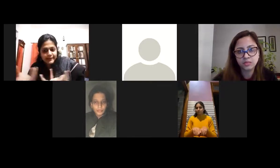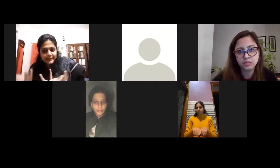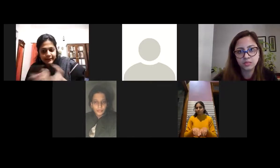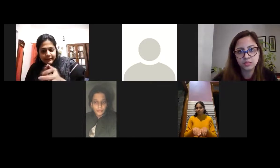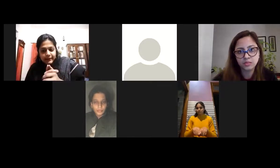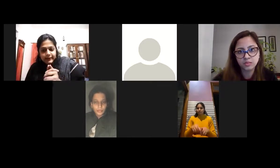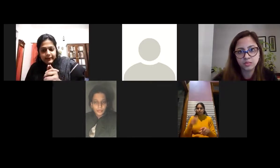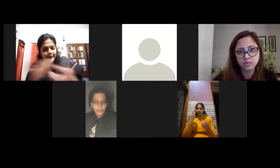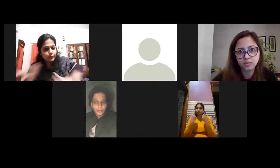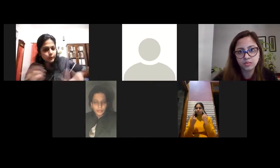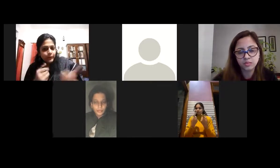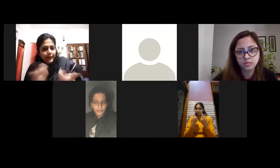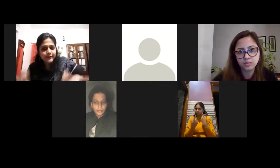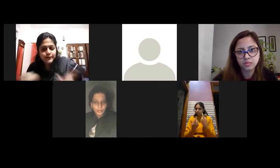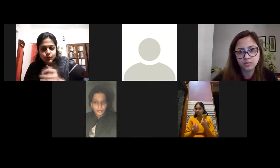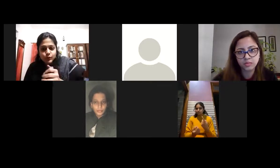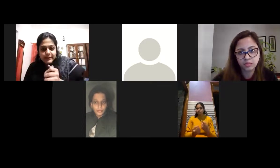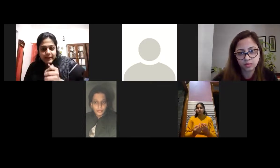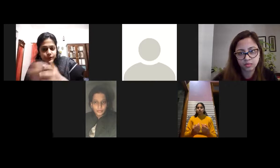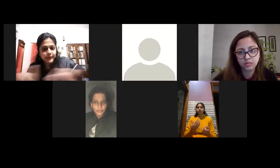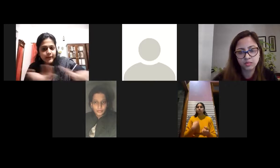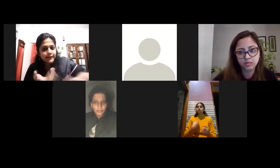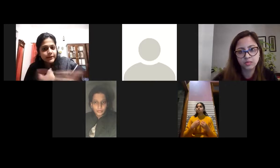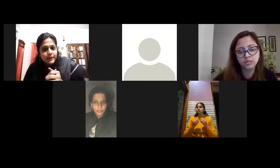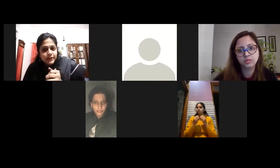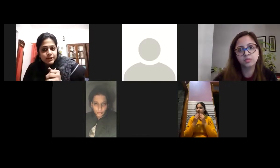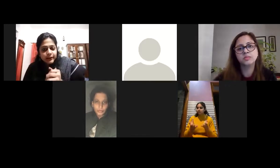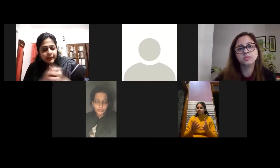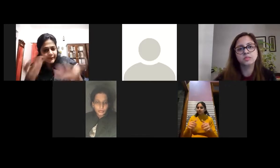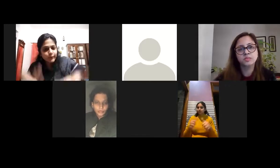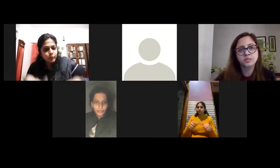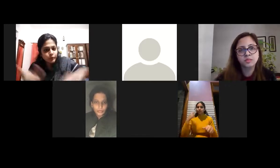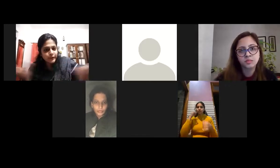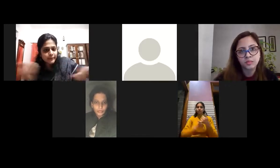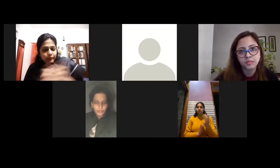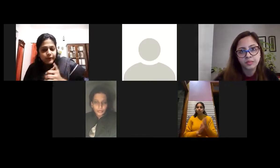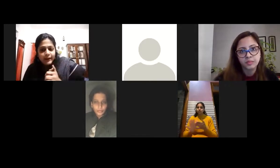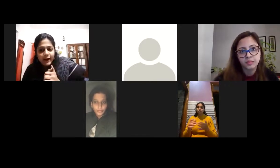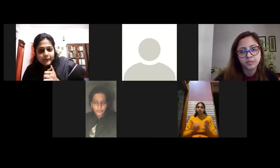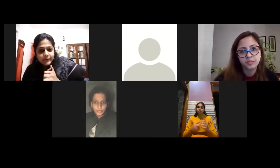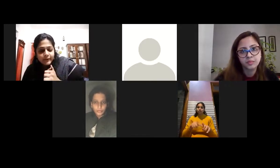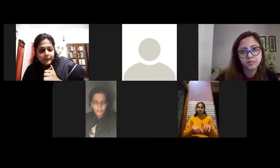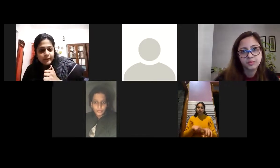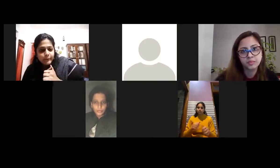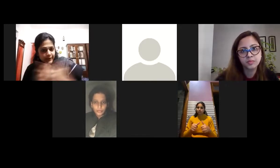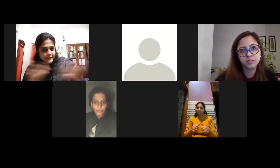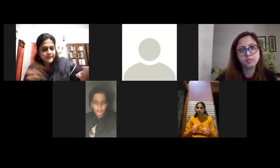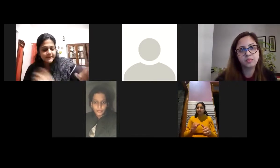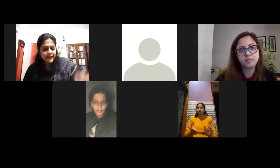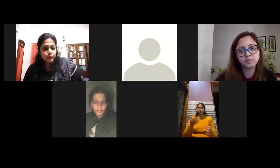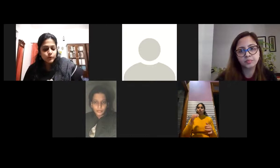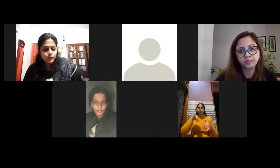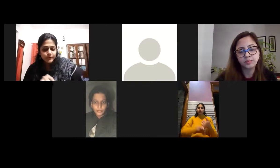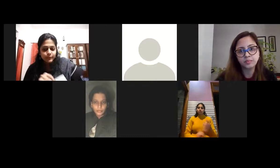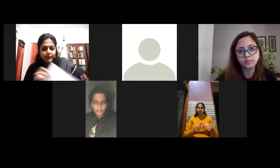look at certain things that I want to address towards Aishwarya and Shankara, and then hopefully some of the other participants